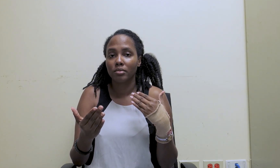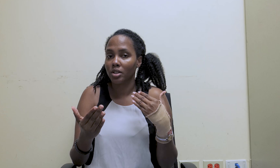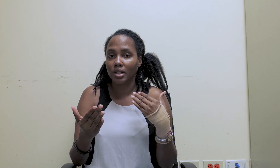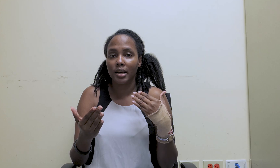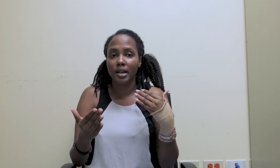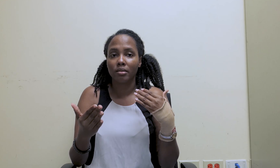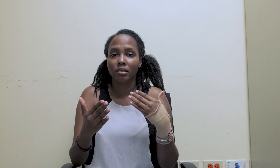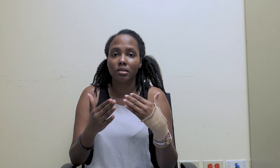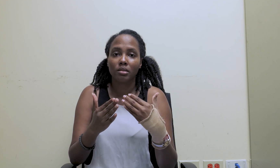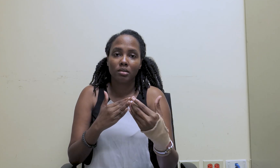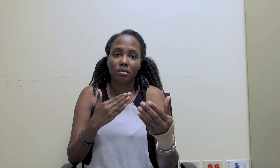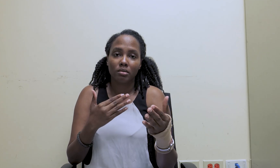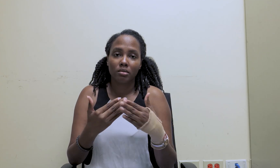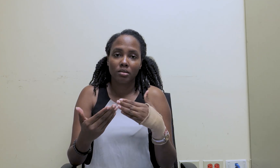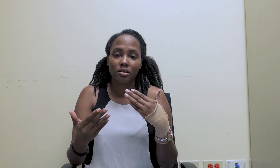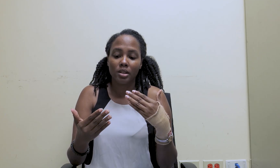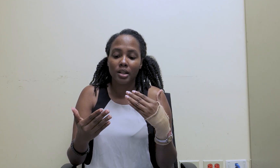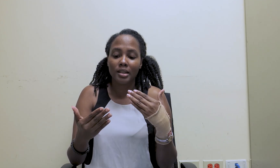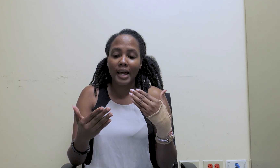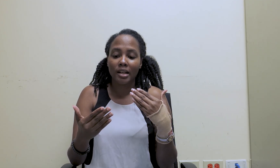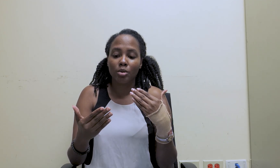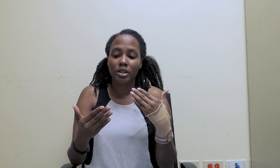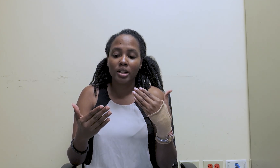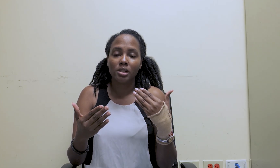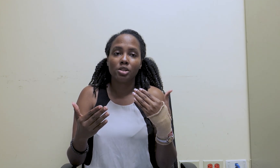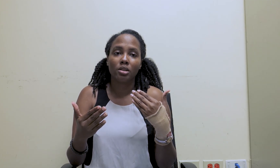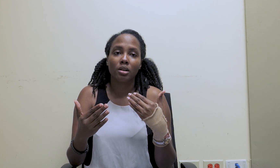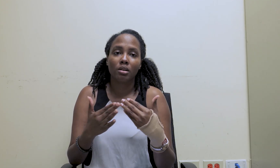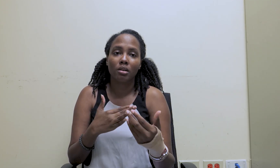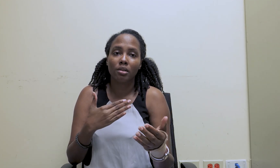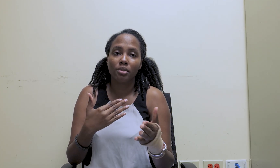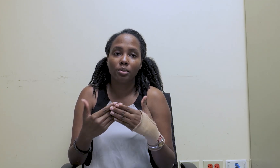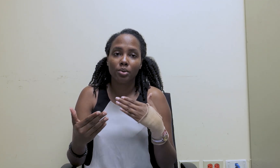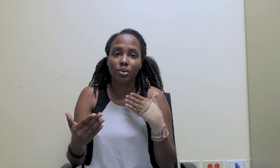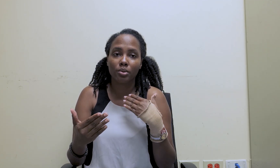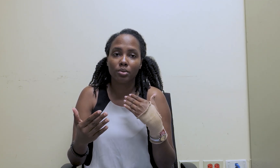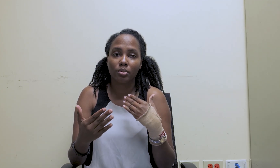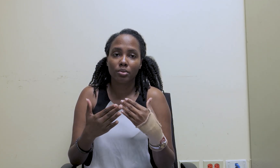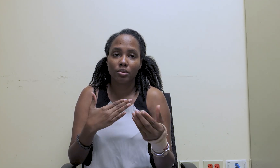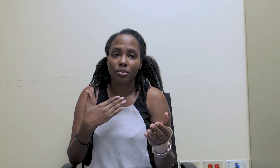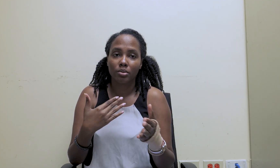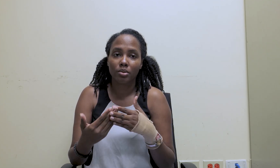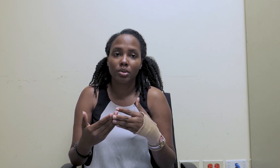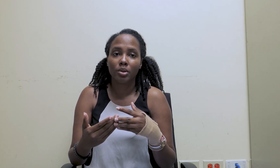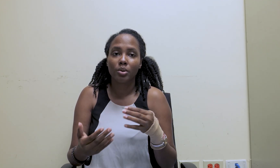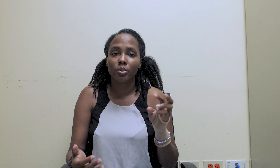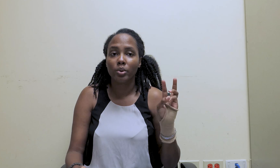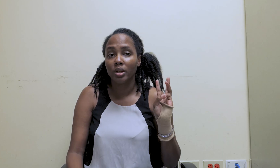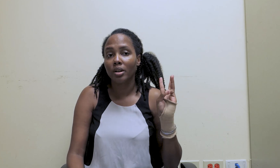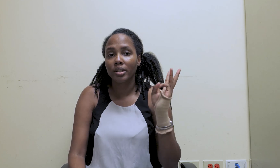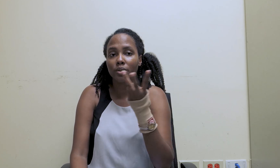just like that. So they lightly brush against each other. Although we already